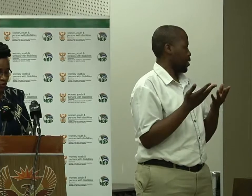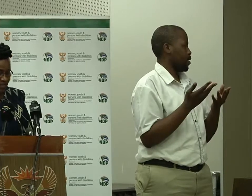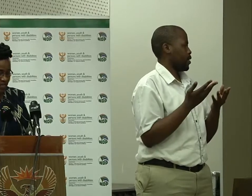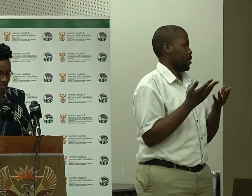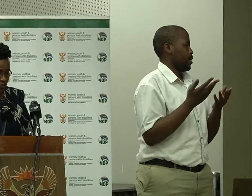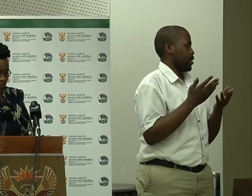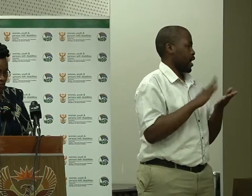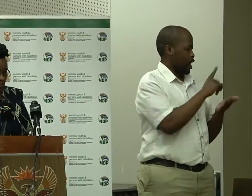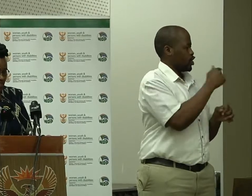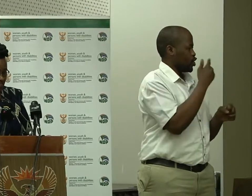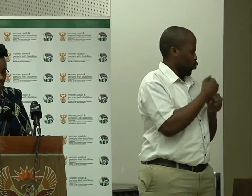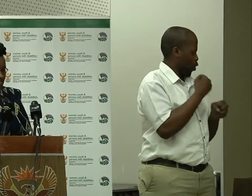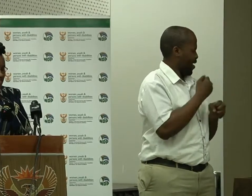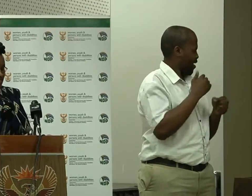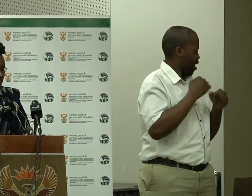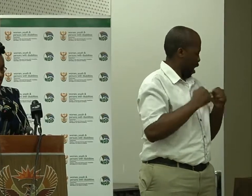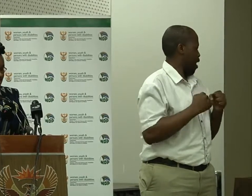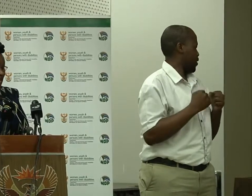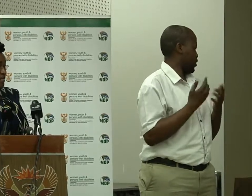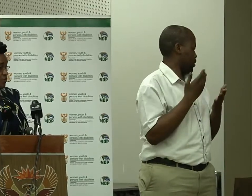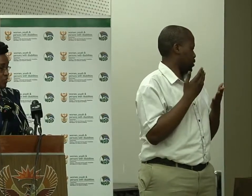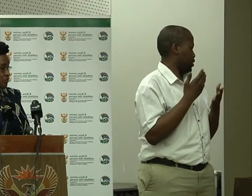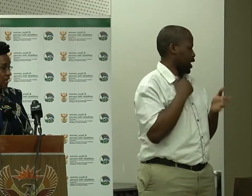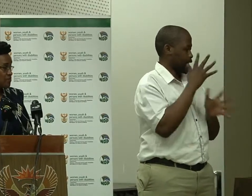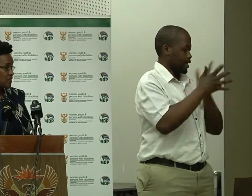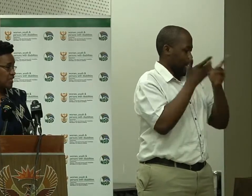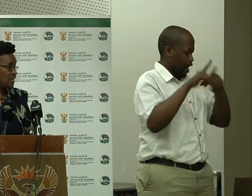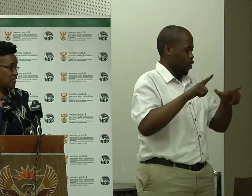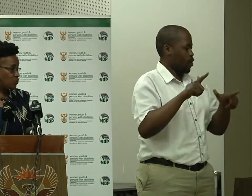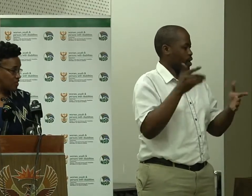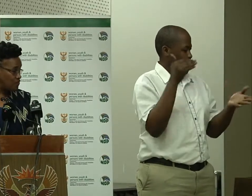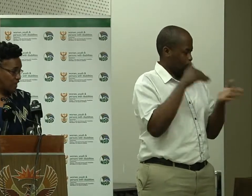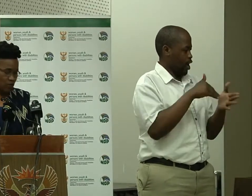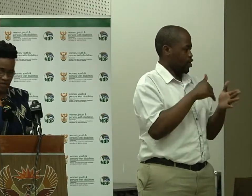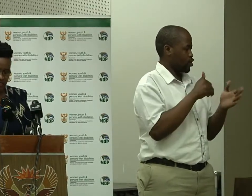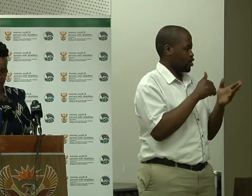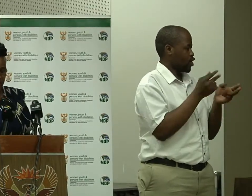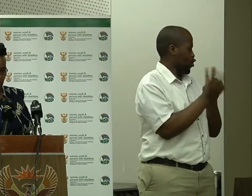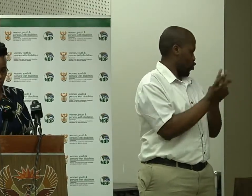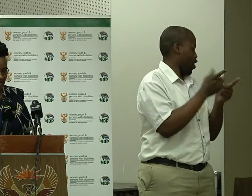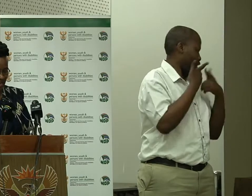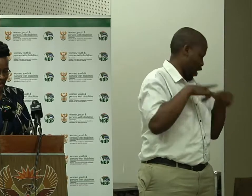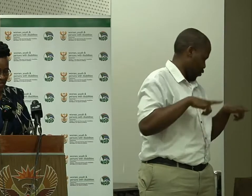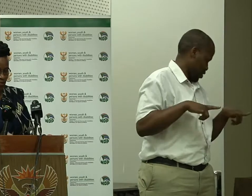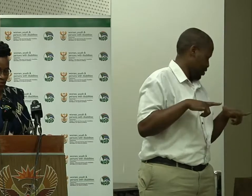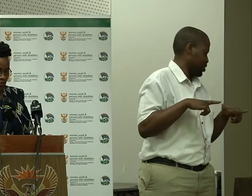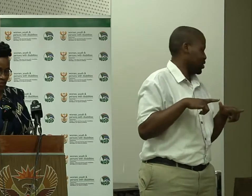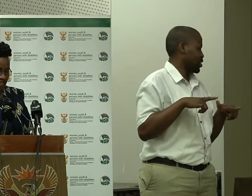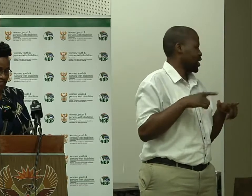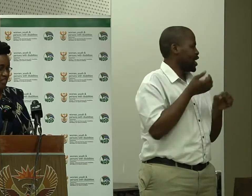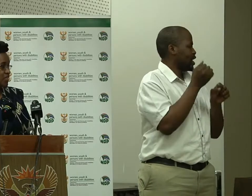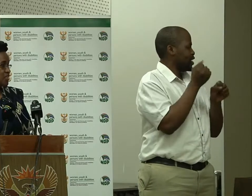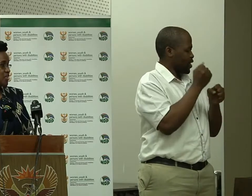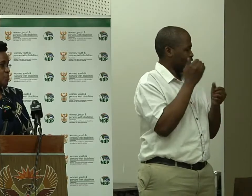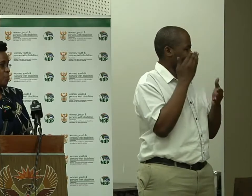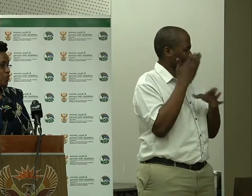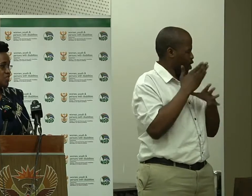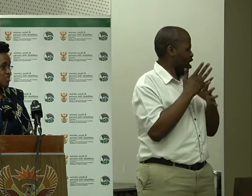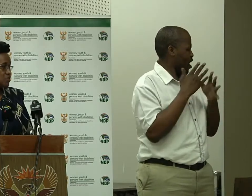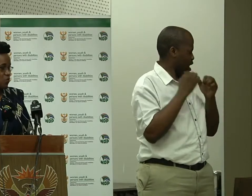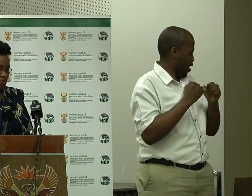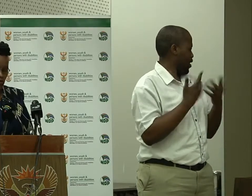She's also working hard to ensure that the sign language becomes a 12th language. She's working hard to ensure that